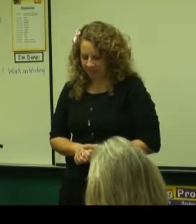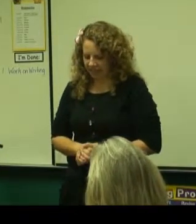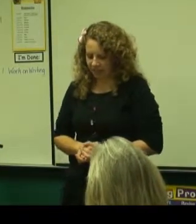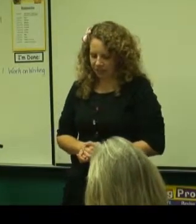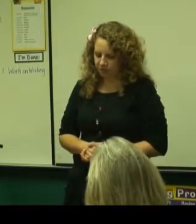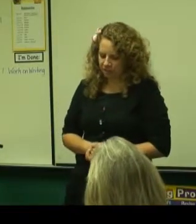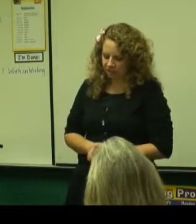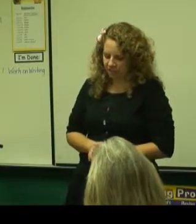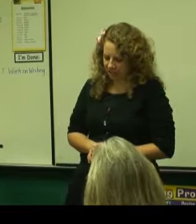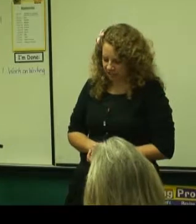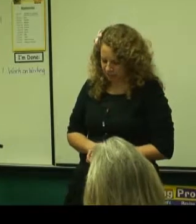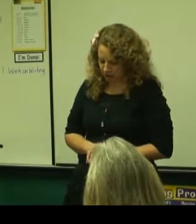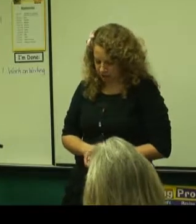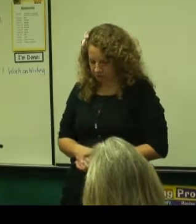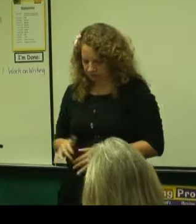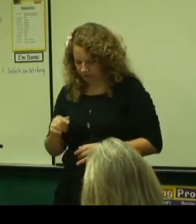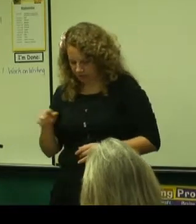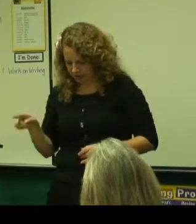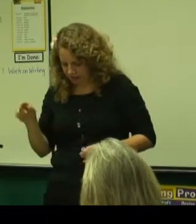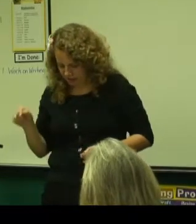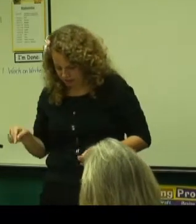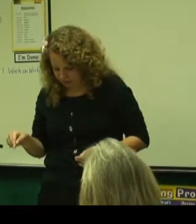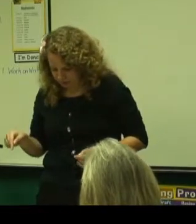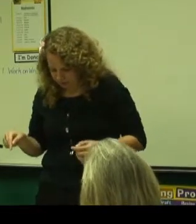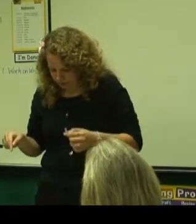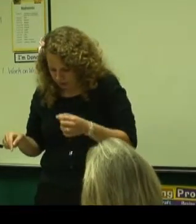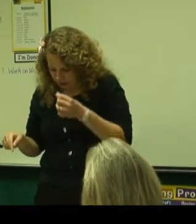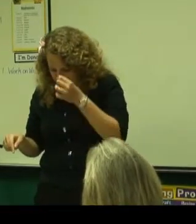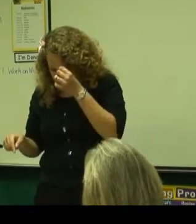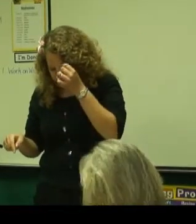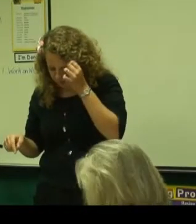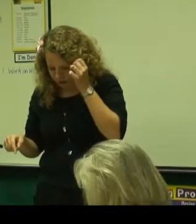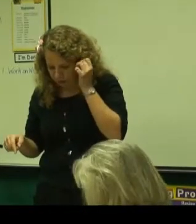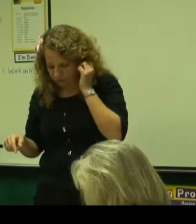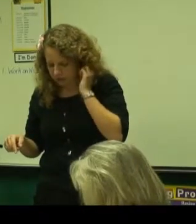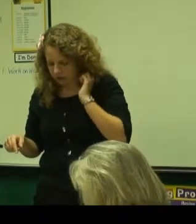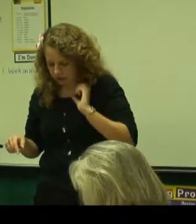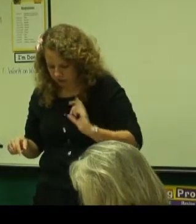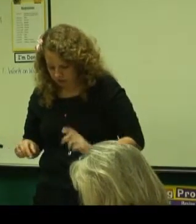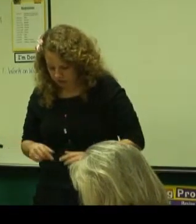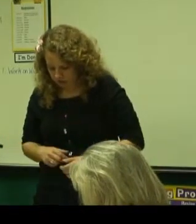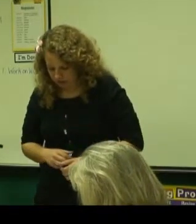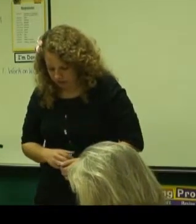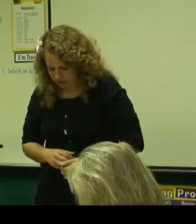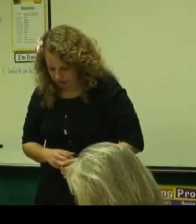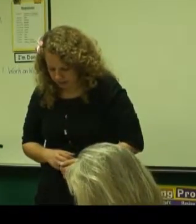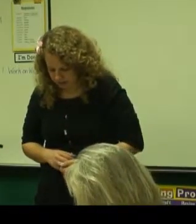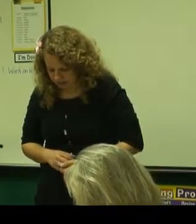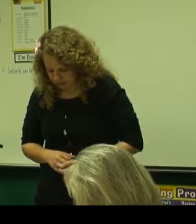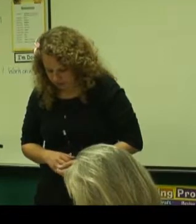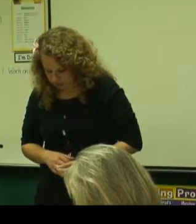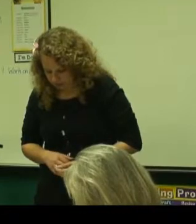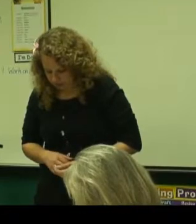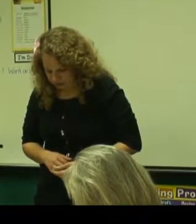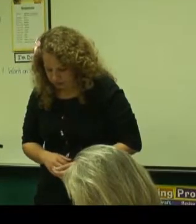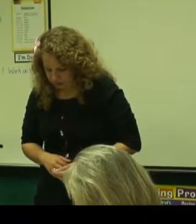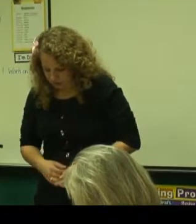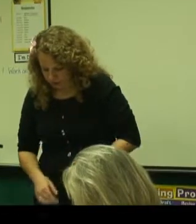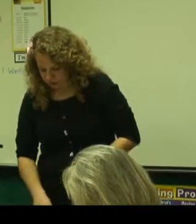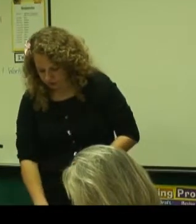Okay, use of the negative marker with the line at the end may be used alone to negate a simple sentence. So this